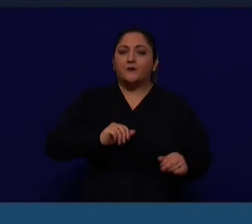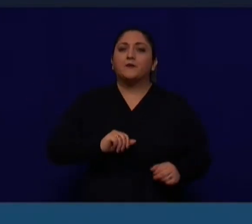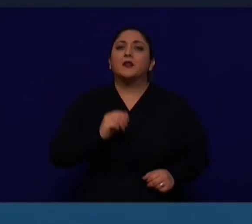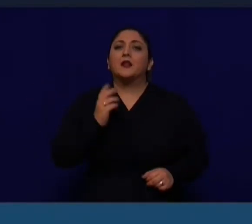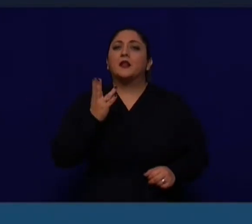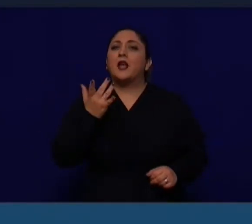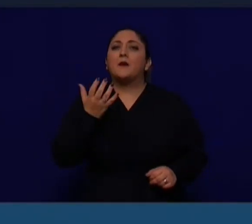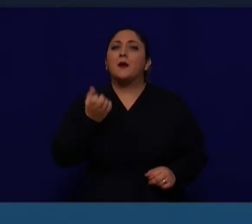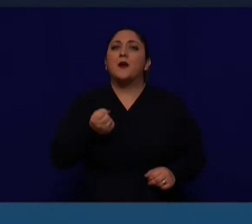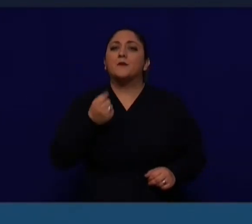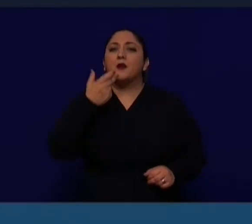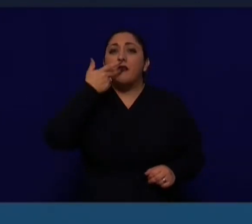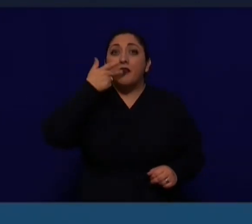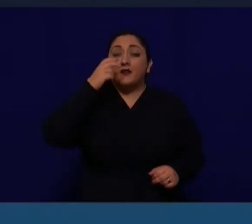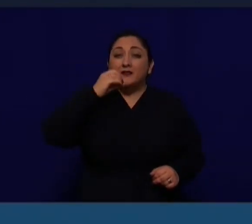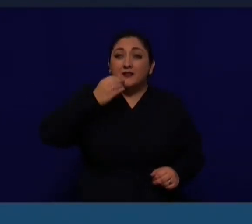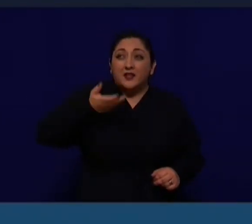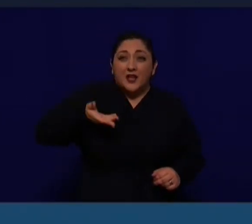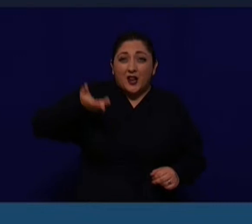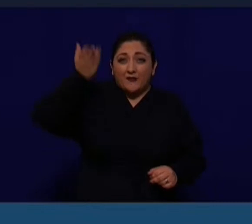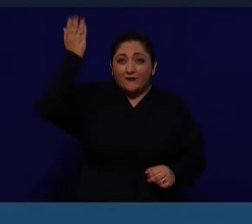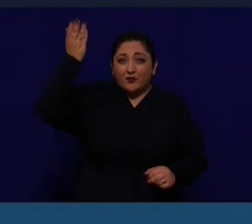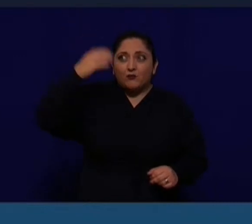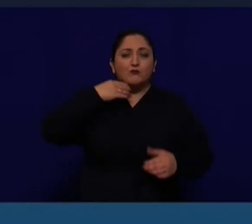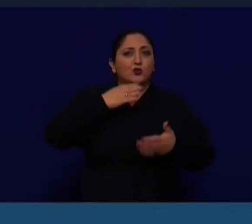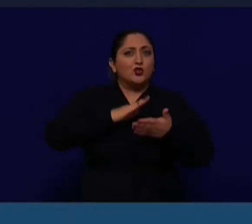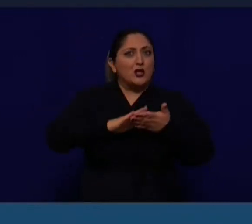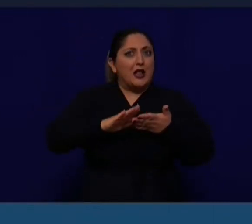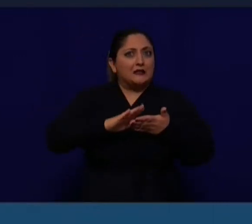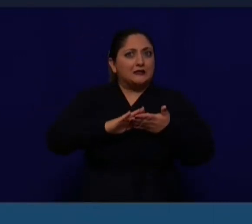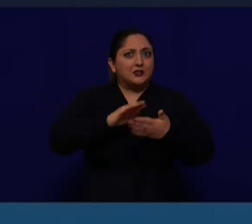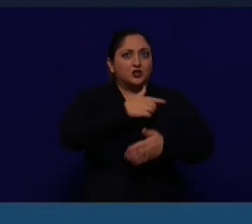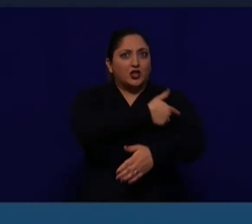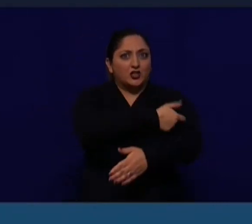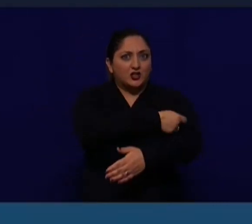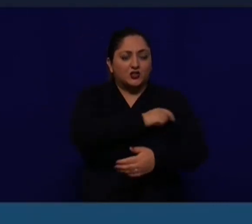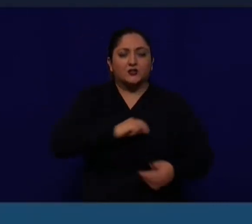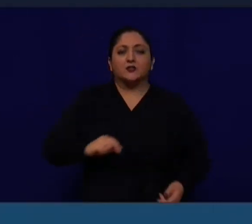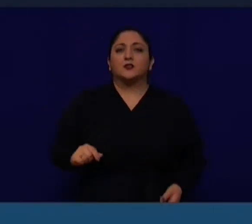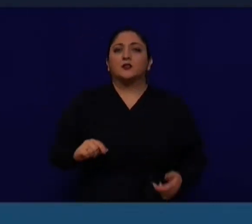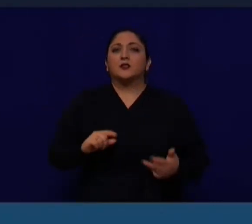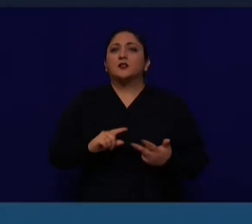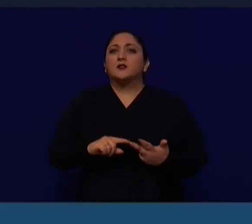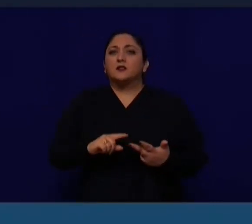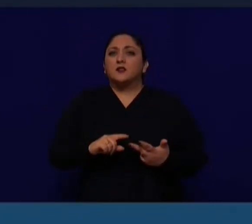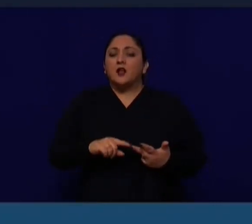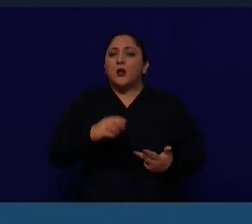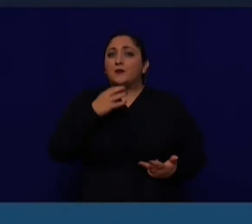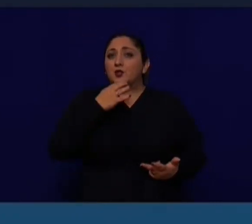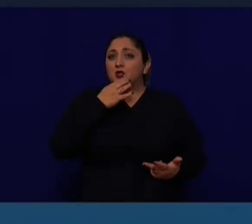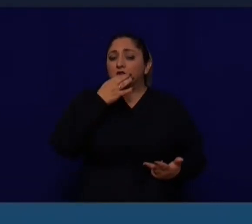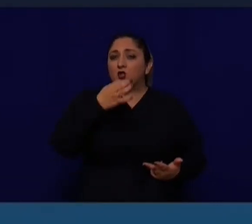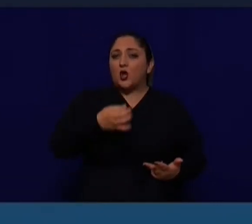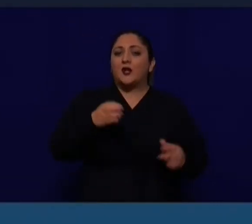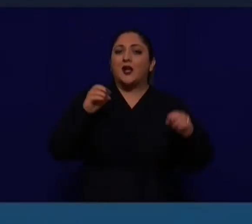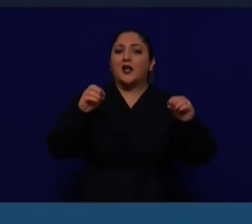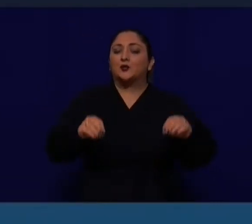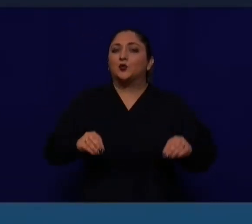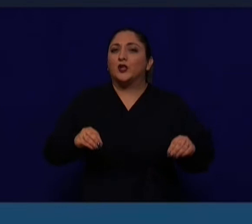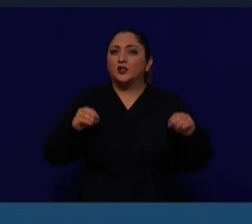biex jieħdu t-tieni doża tal-vaċċin. Tielet domanda nkompli mal-kollega tiegħi rigward